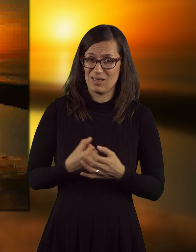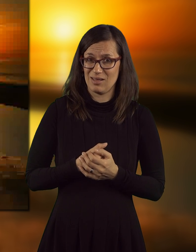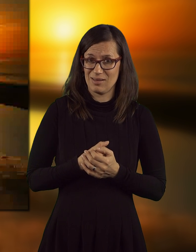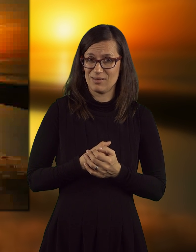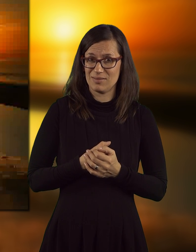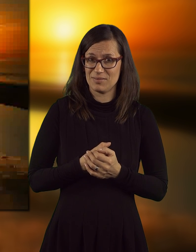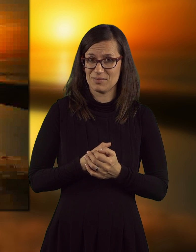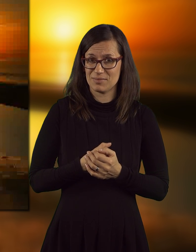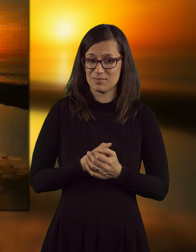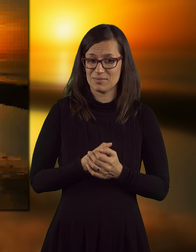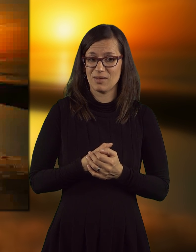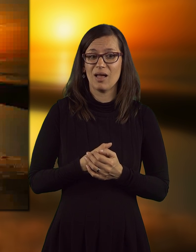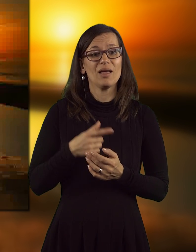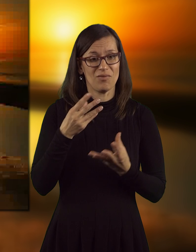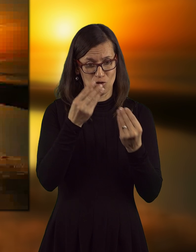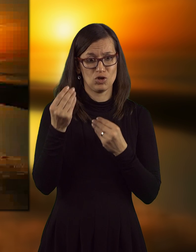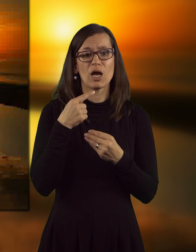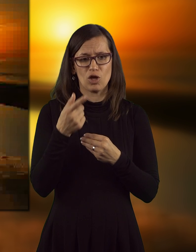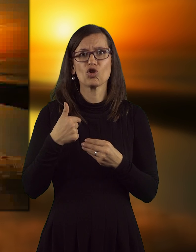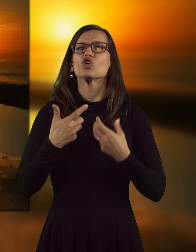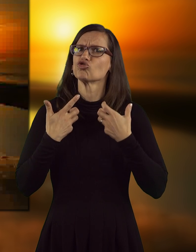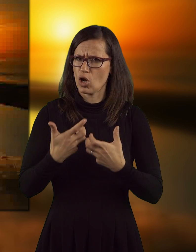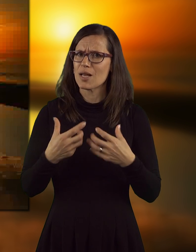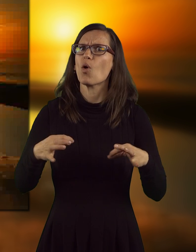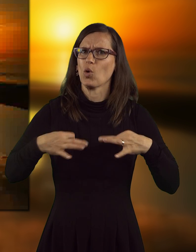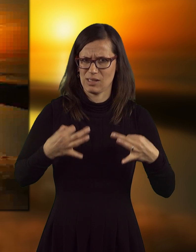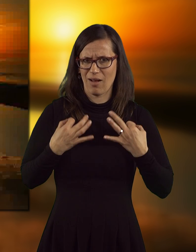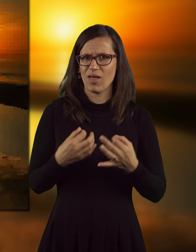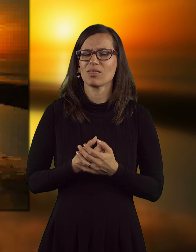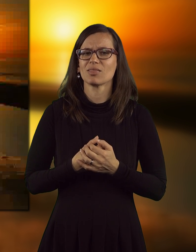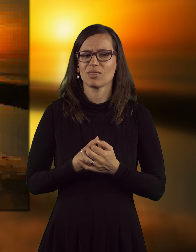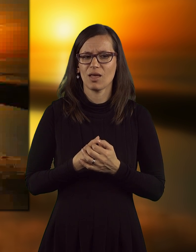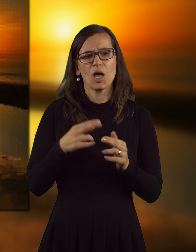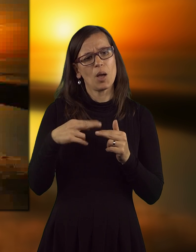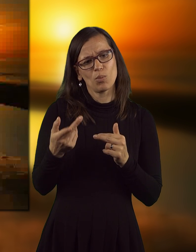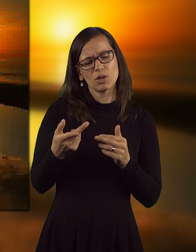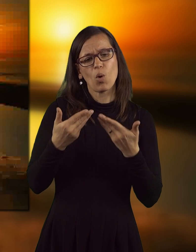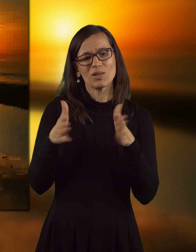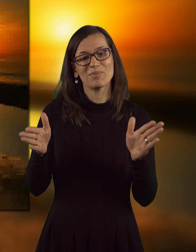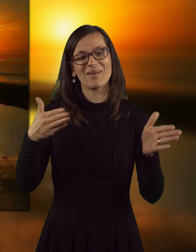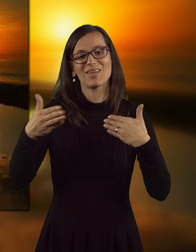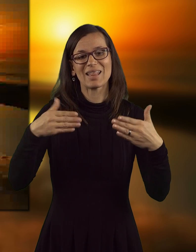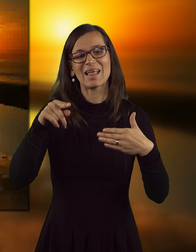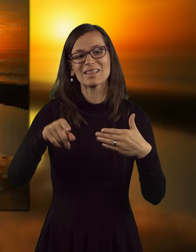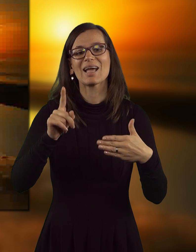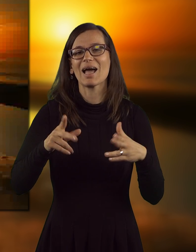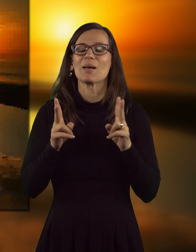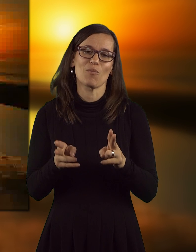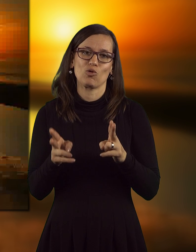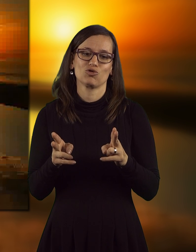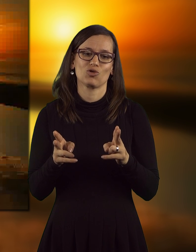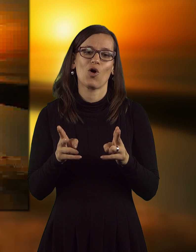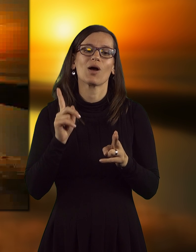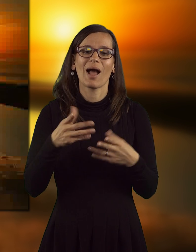better? And most of them will say, I want to get better. And then that opens the door in what can be